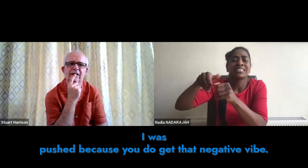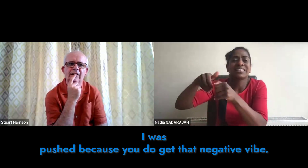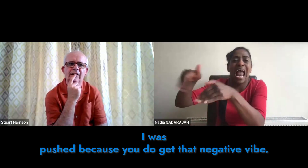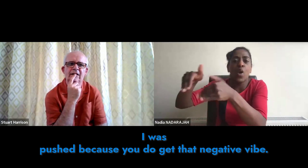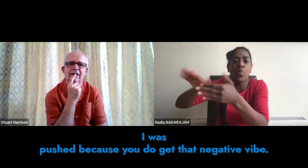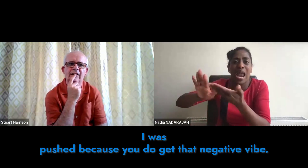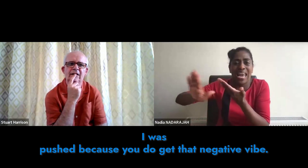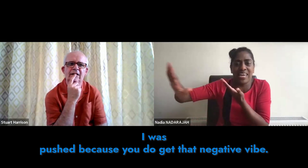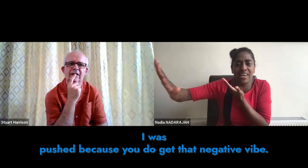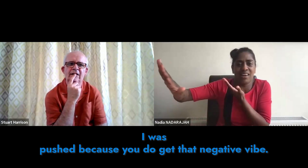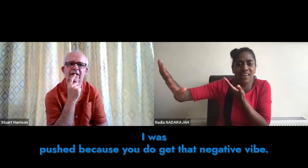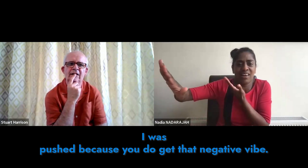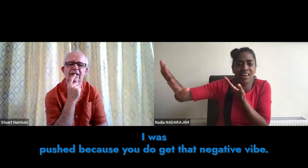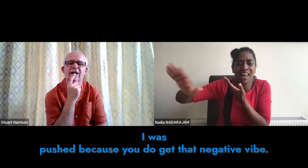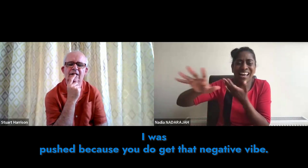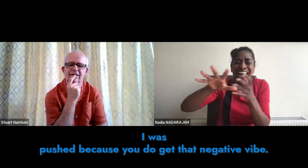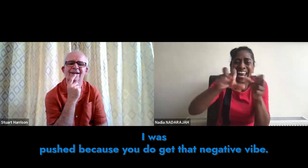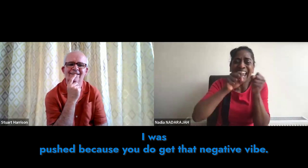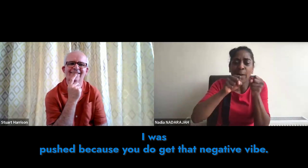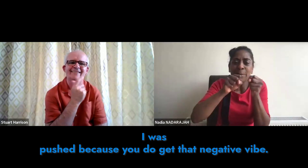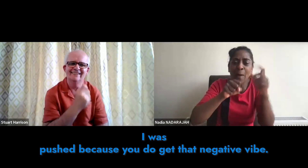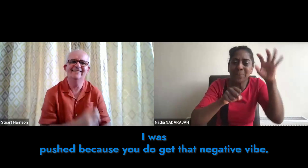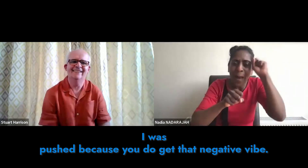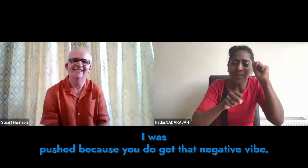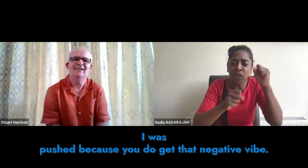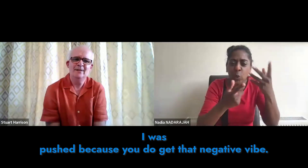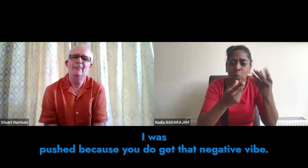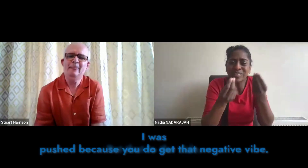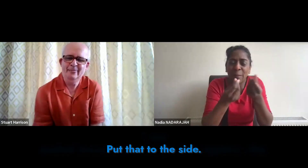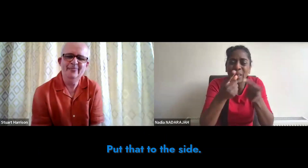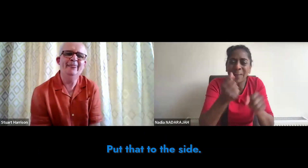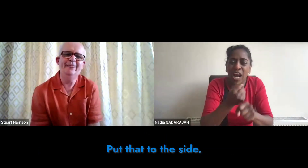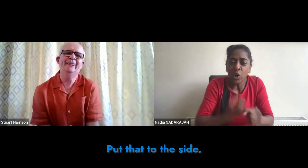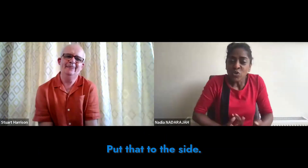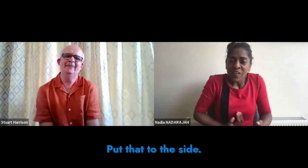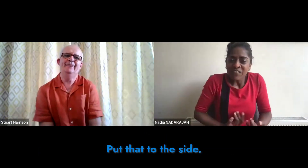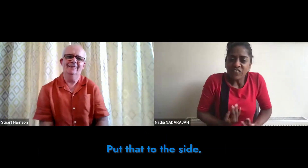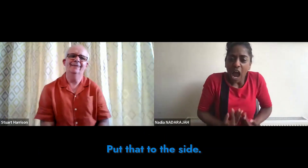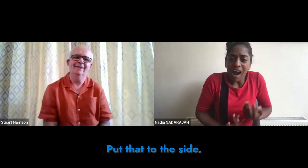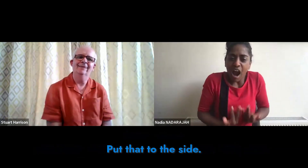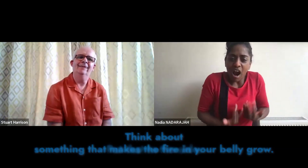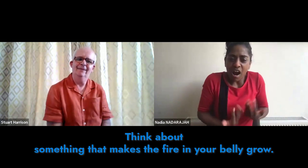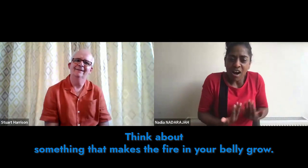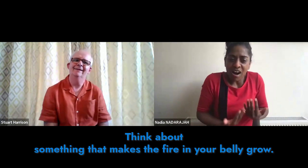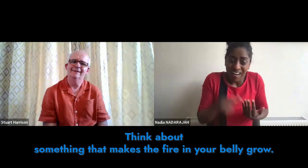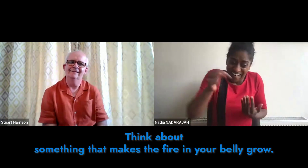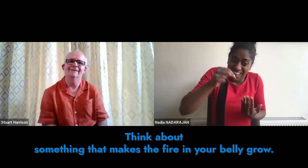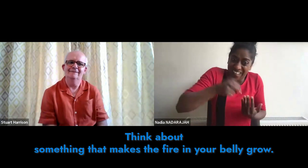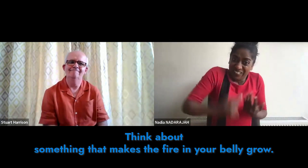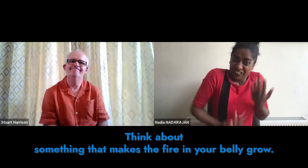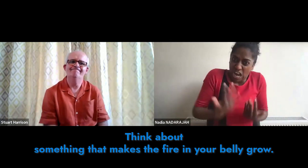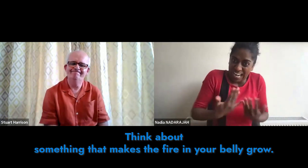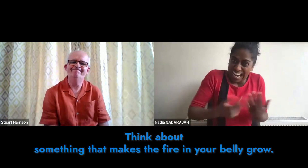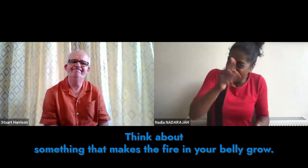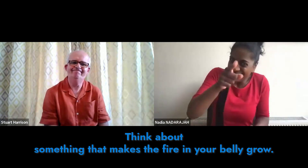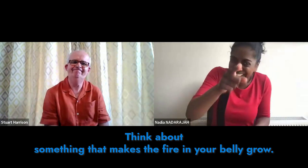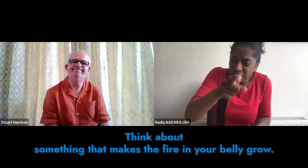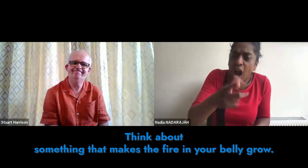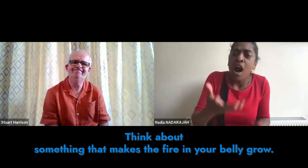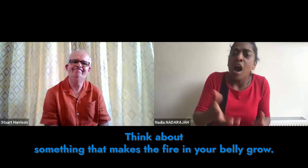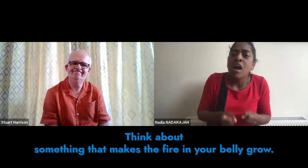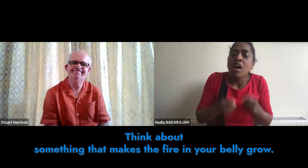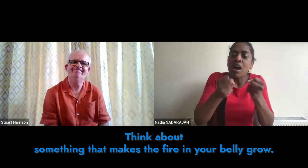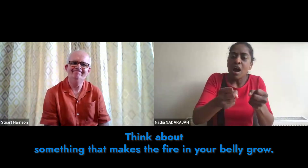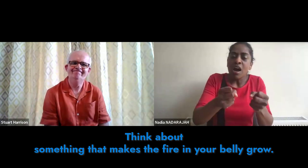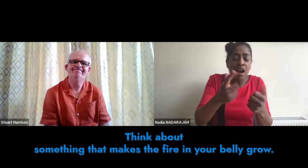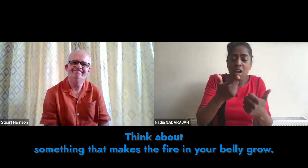because you do get that negative vibe. Put that to the side. Think about something that makes the